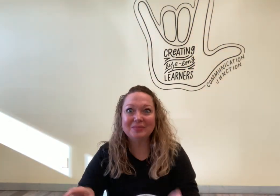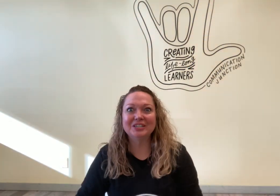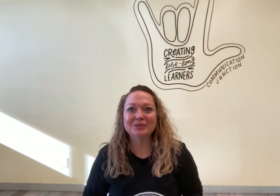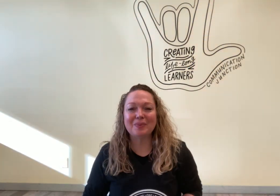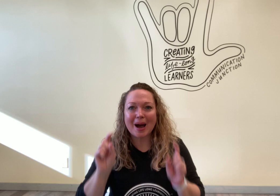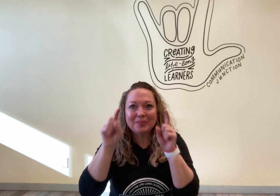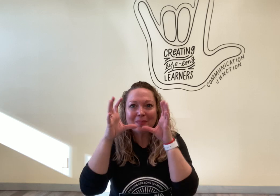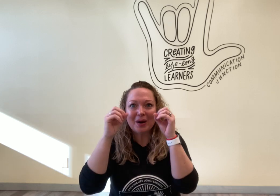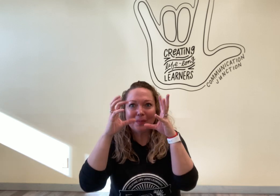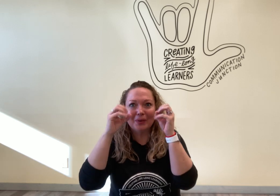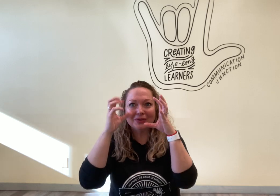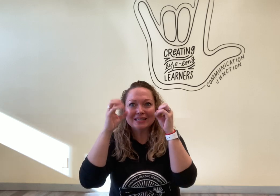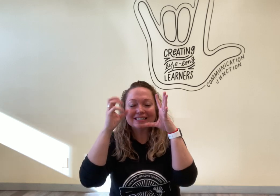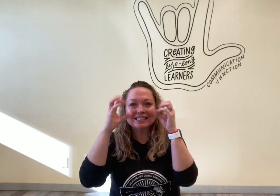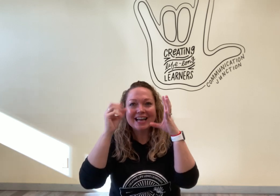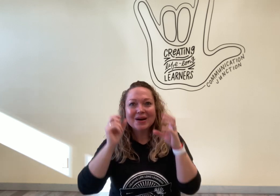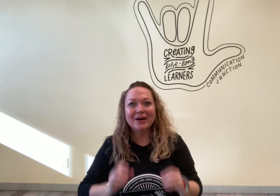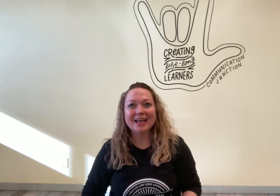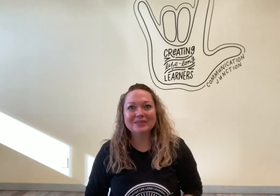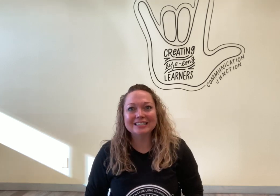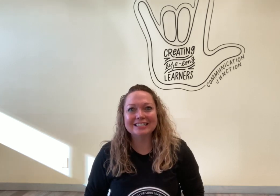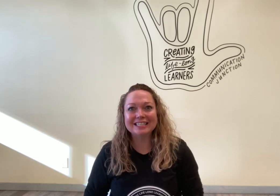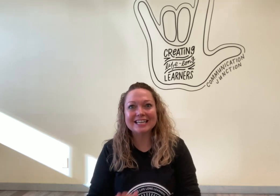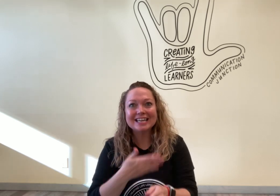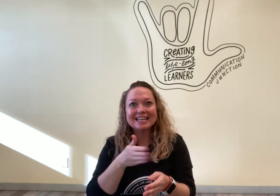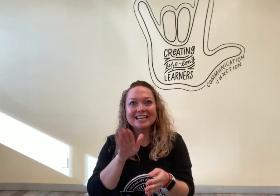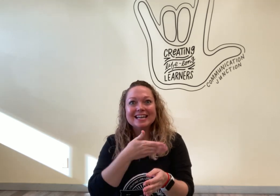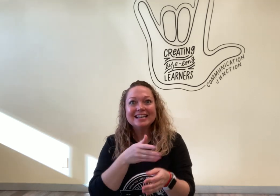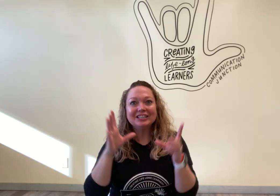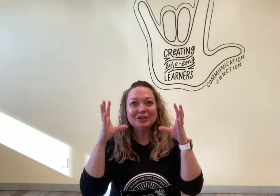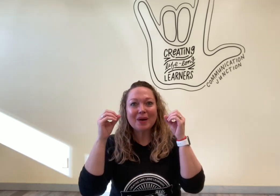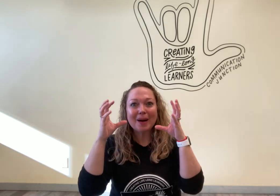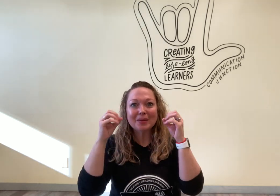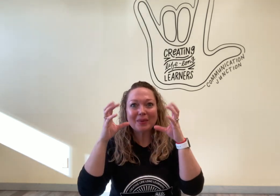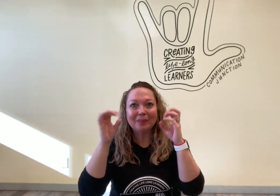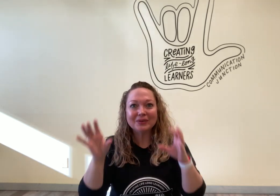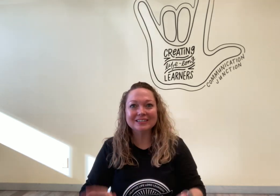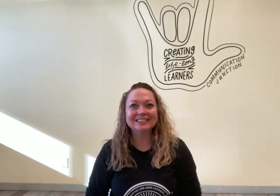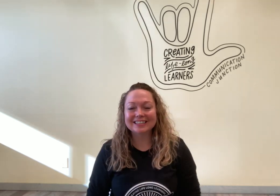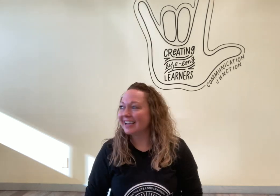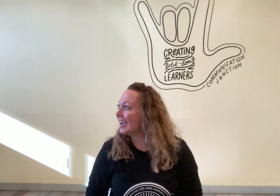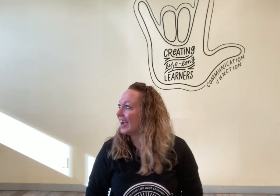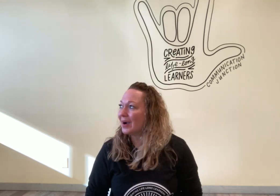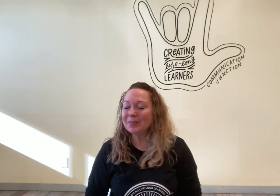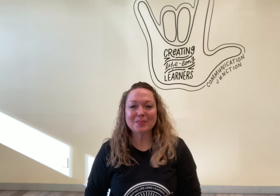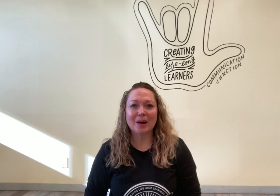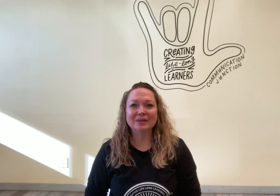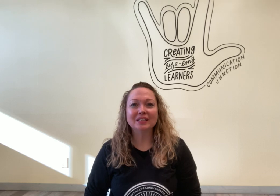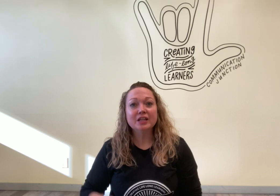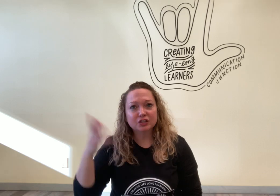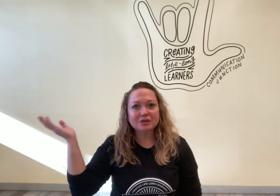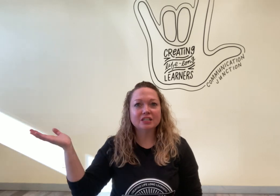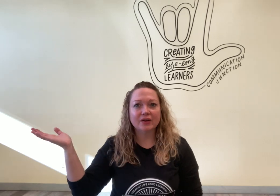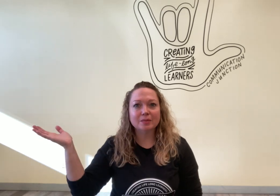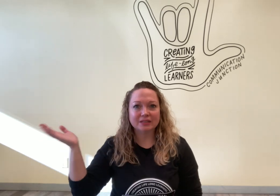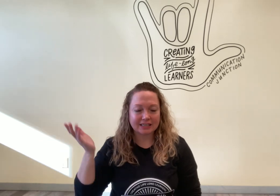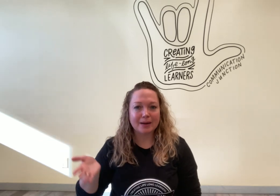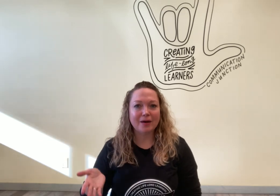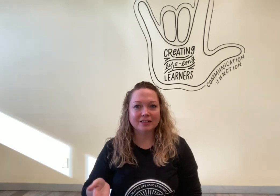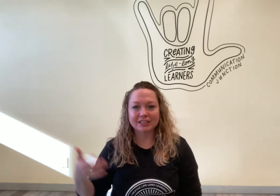you pop the bubbles while I was singing? Did you pop the bubbles? I hope you popped it. The street's very busy. I apologize for